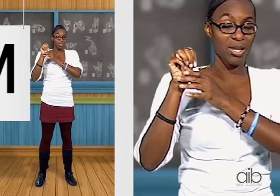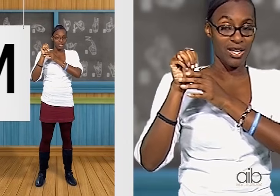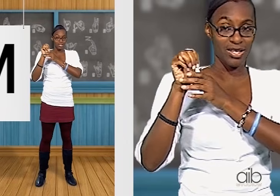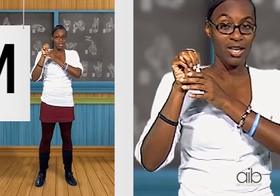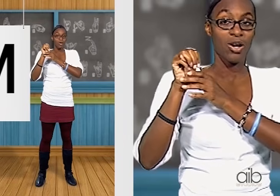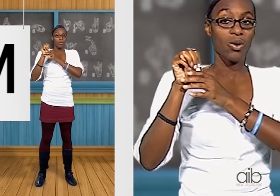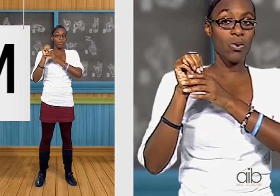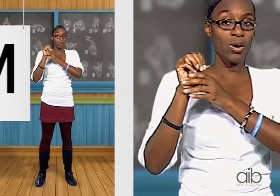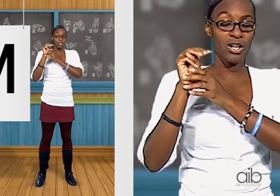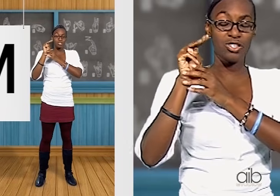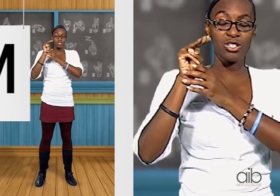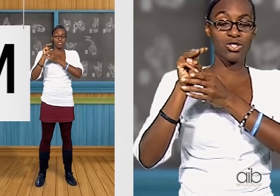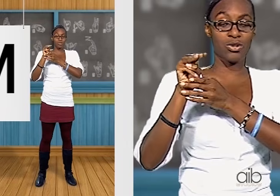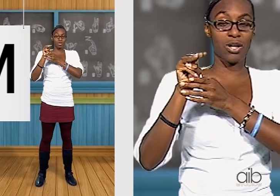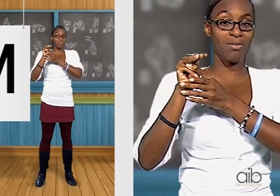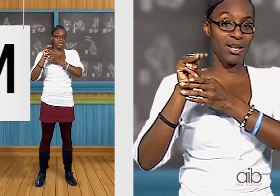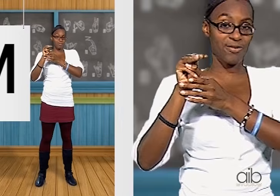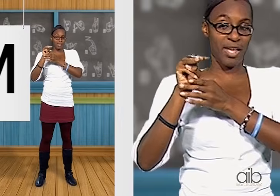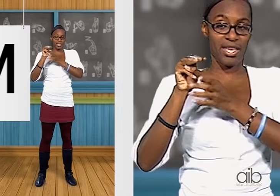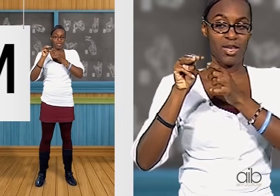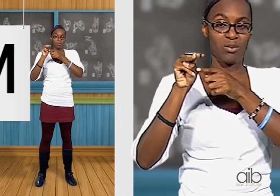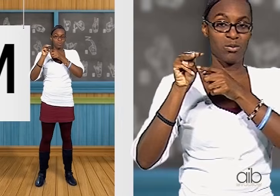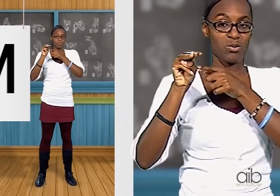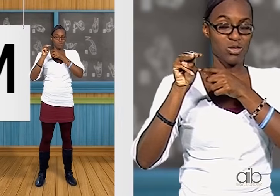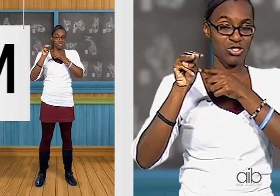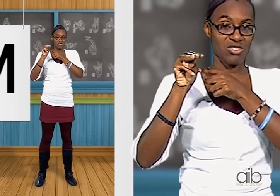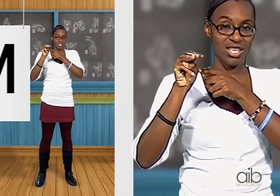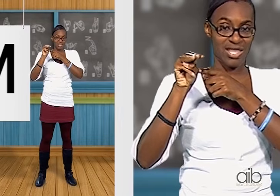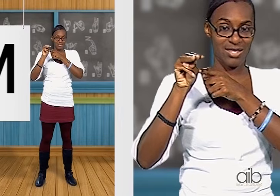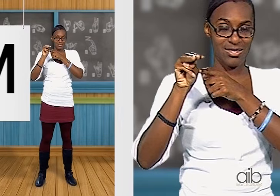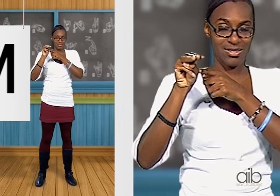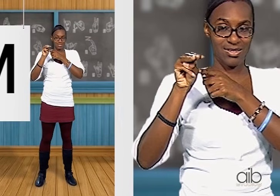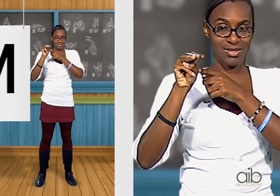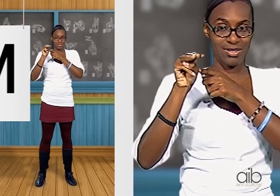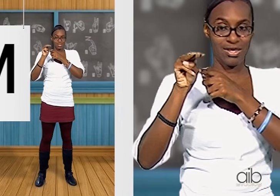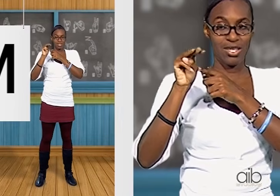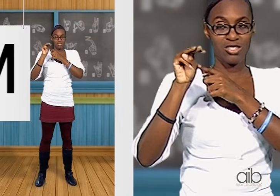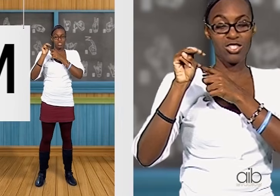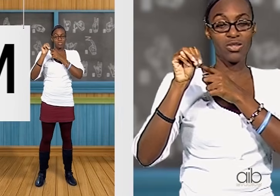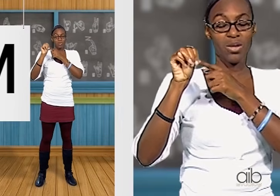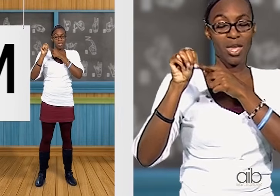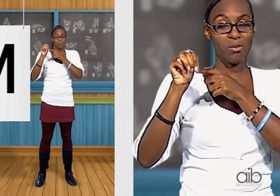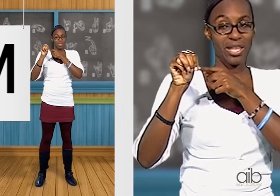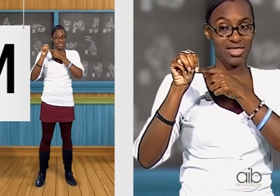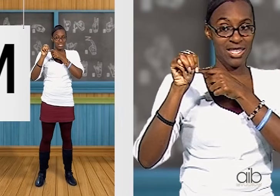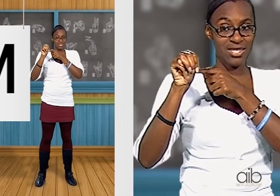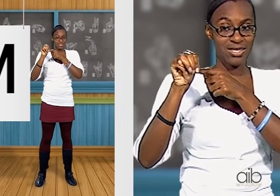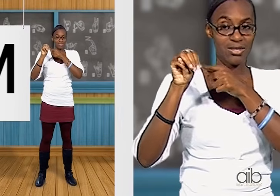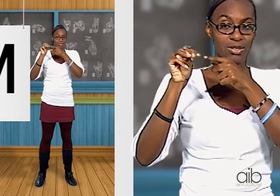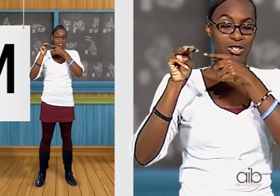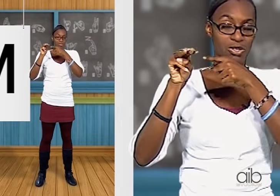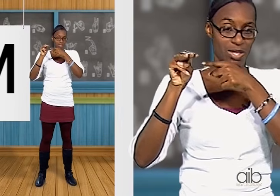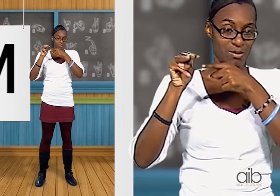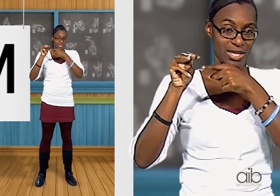hug, or you could do a modified M, which looks like this. So you can do M like this, or you can do M like